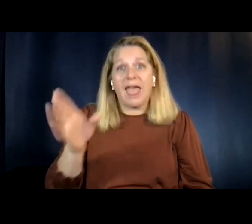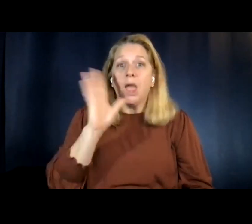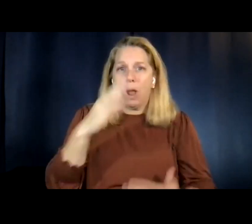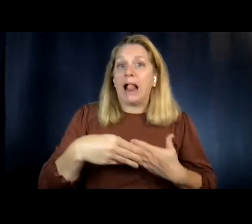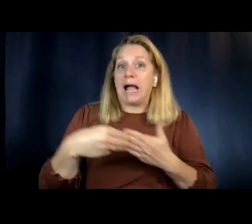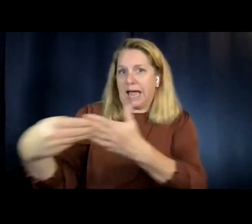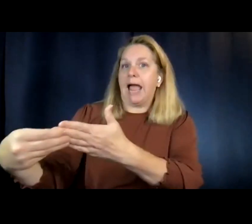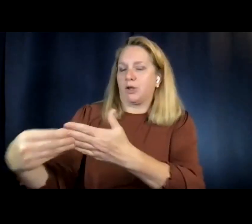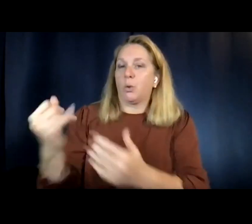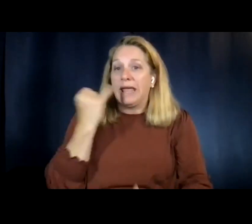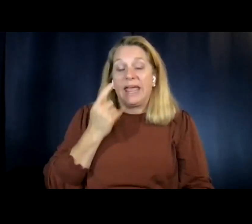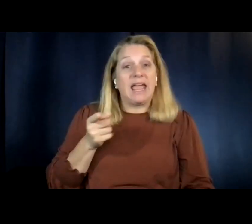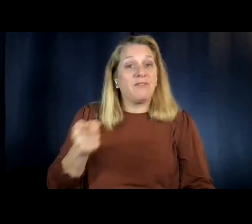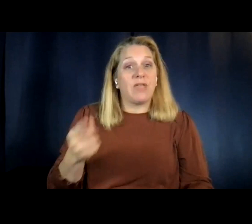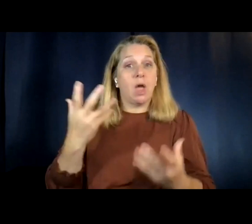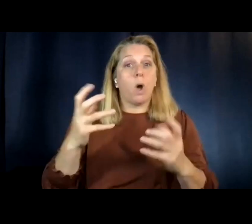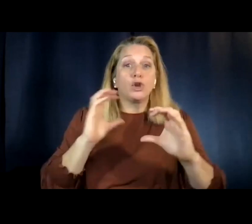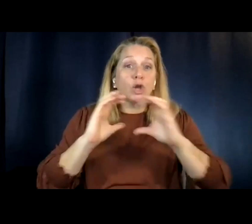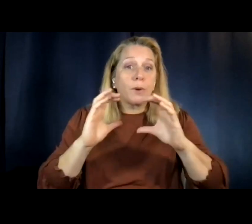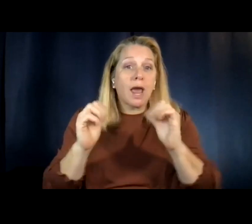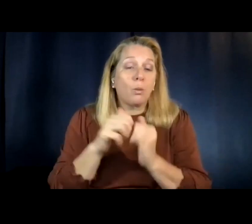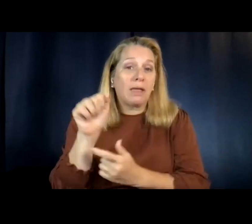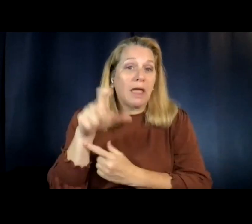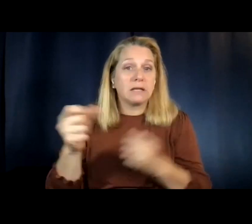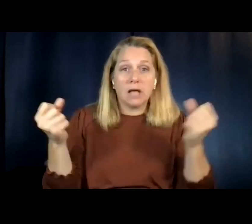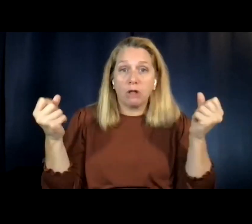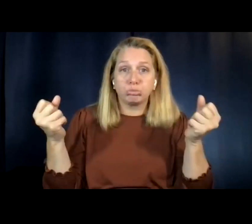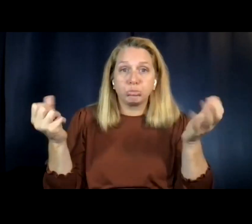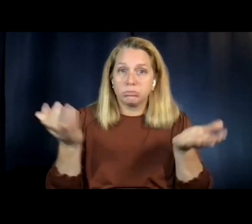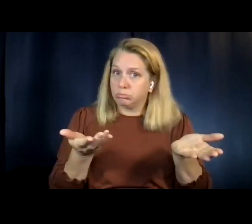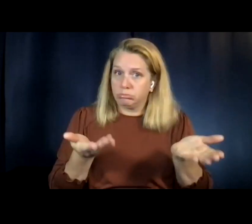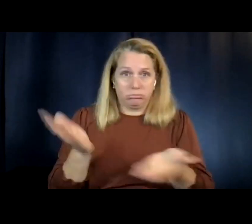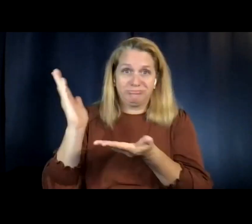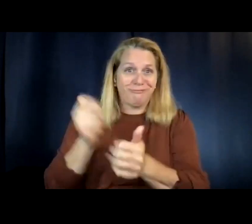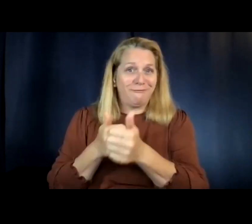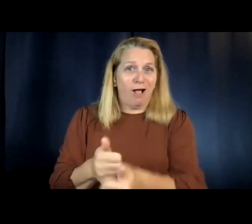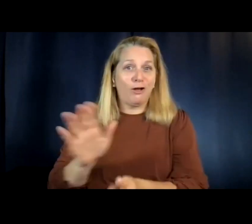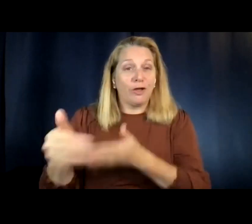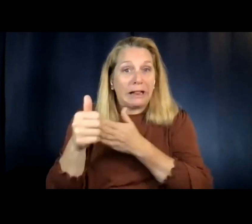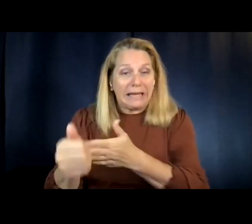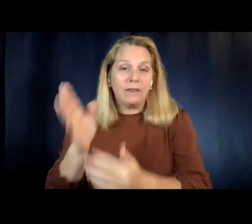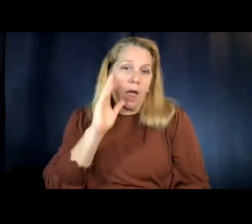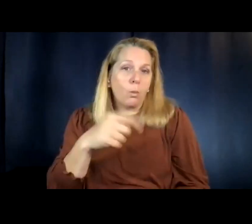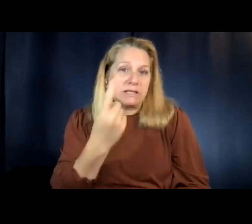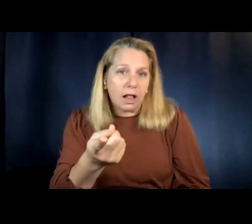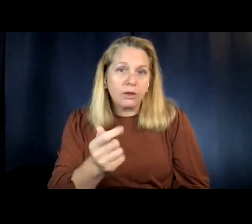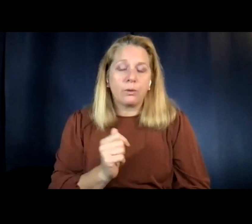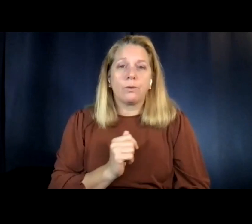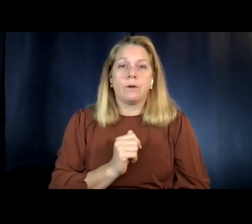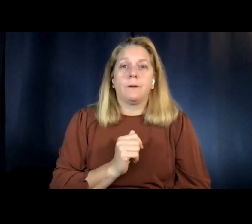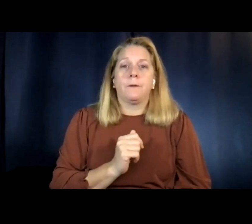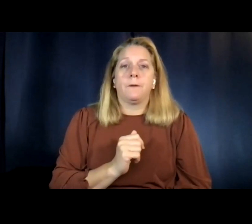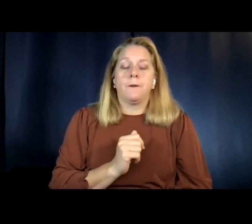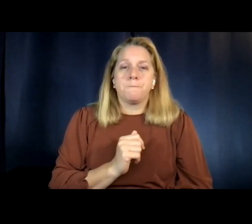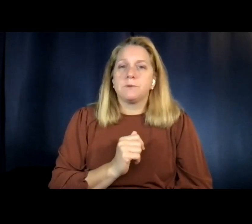they want to communicate with you in ASL, then, you know, follow them. They will tell you. So